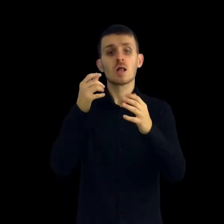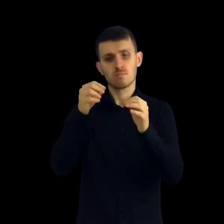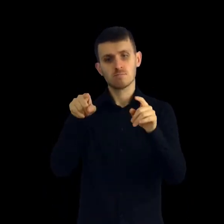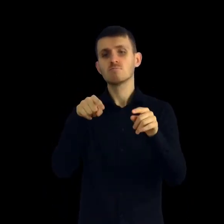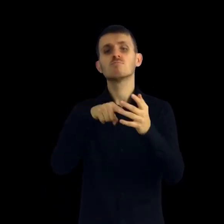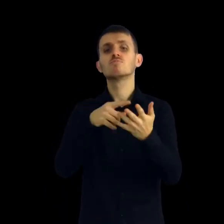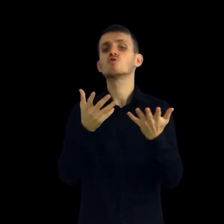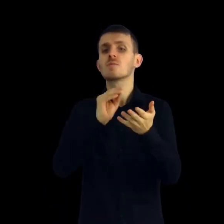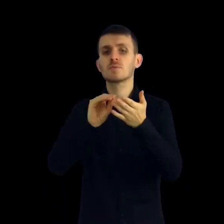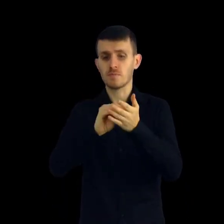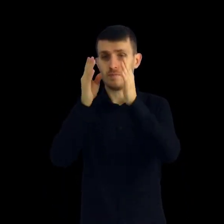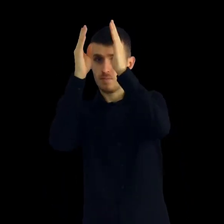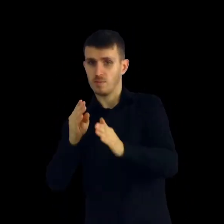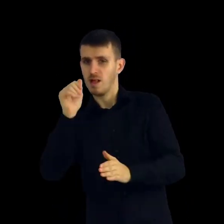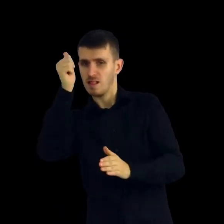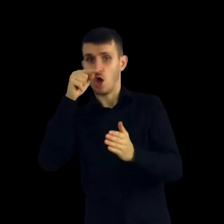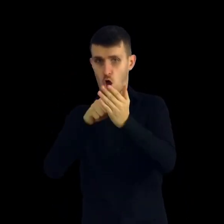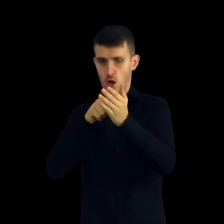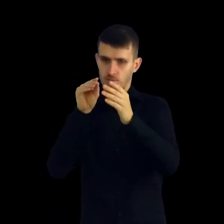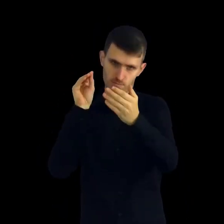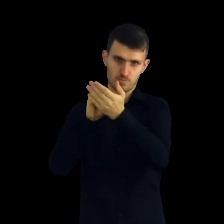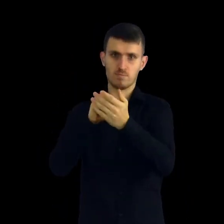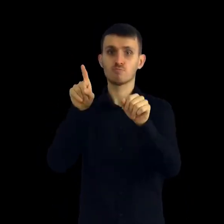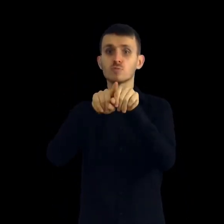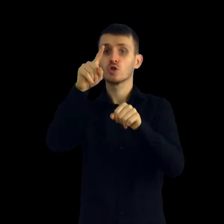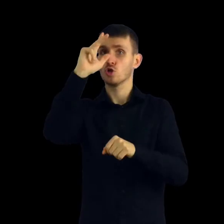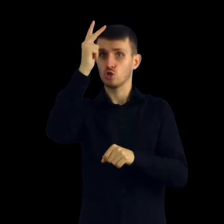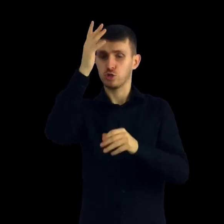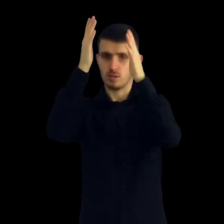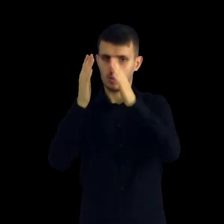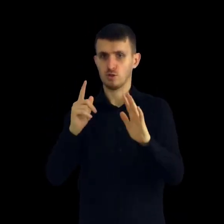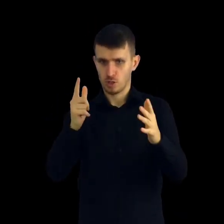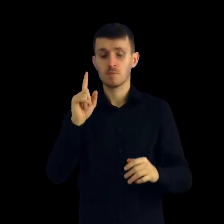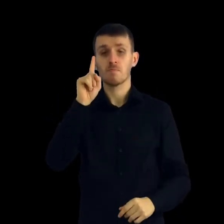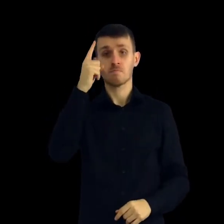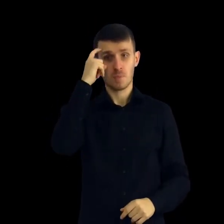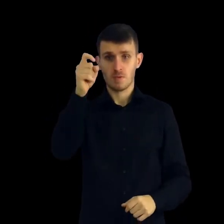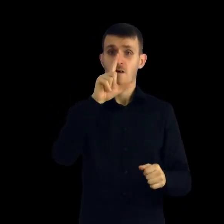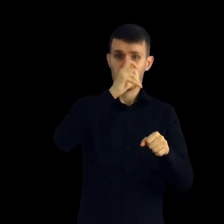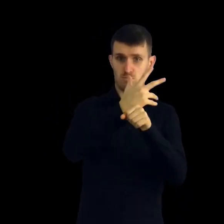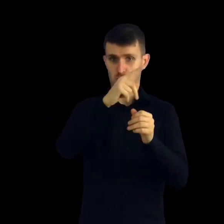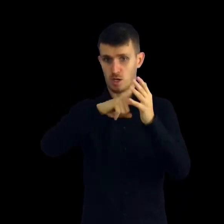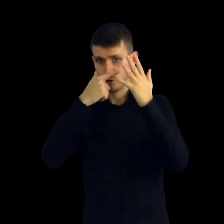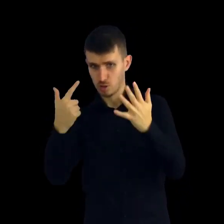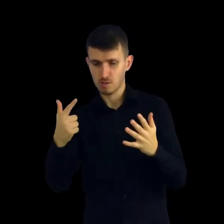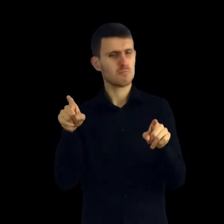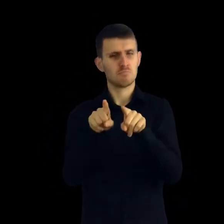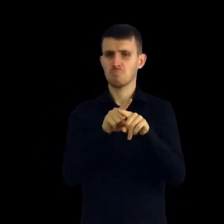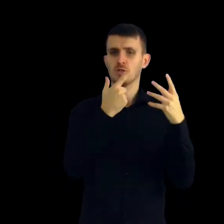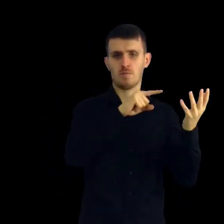7 right over here below the 1's place and 253. And then put the multiplication symbol right over here. So you could read this as 253 times 7,